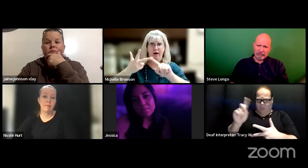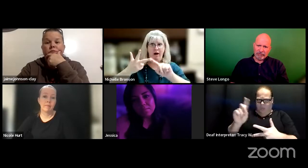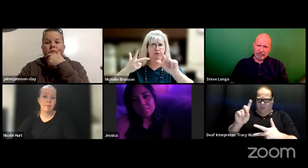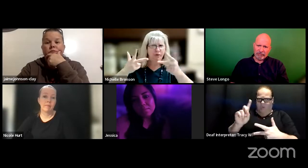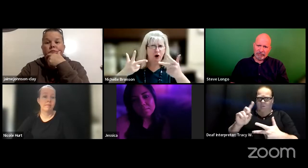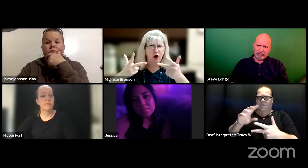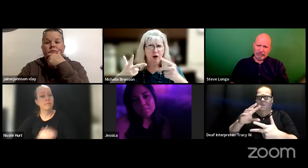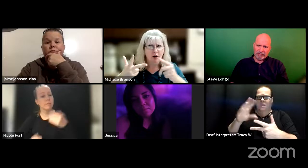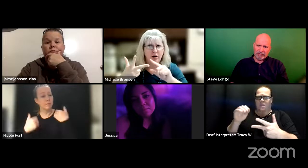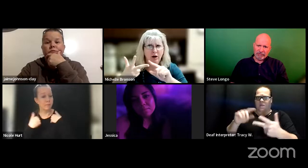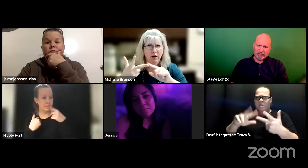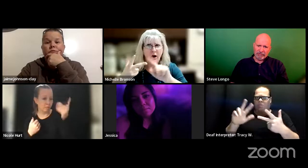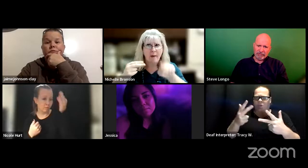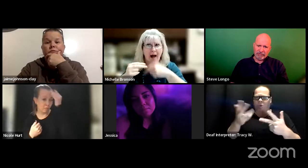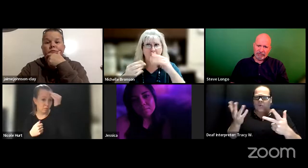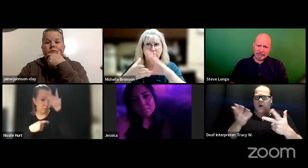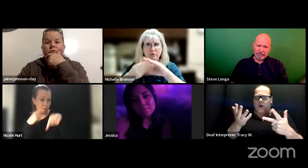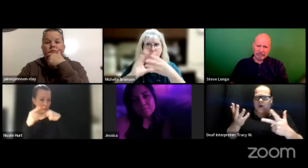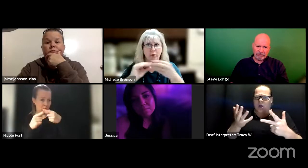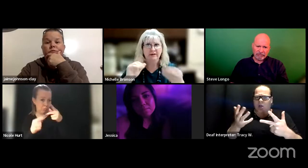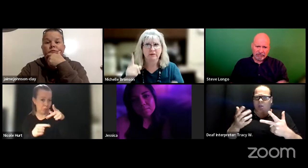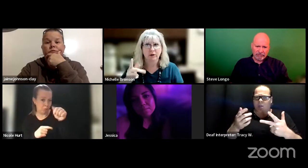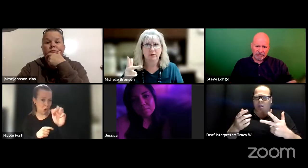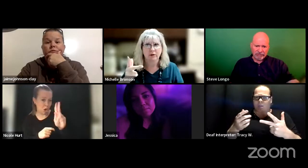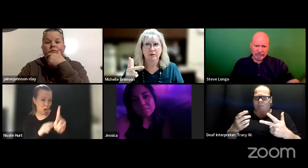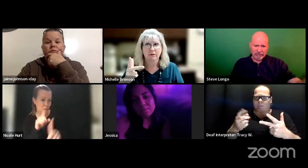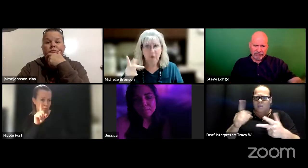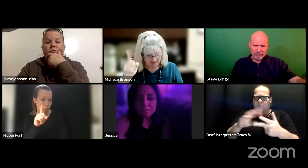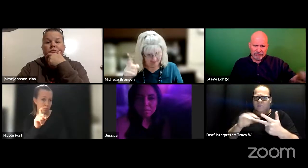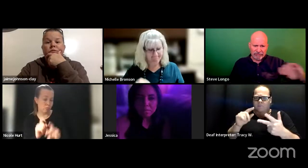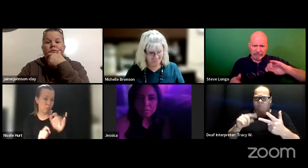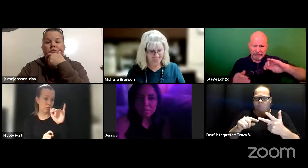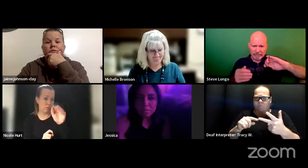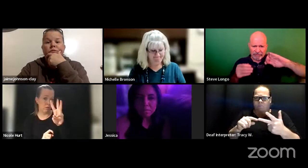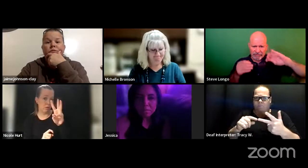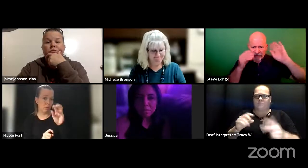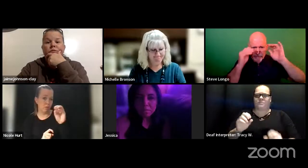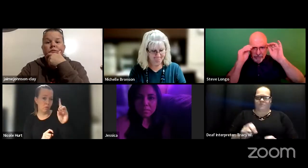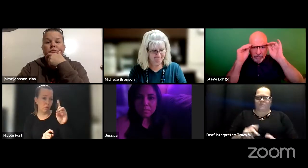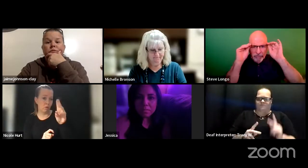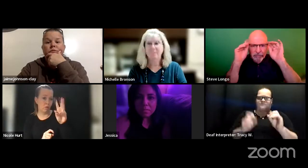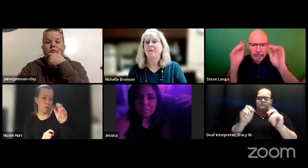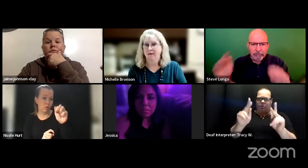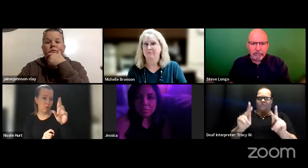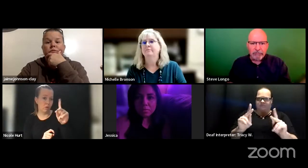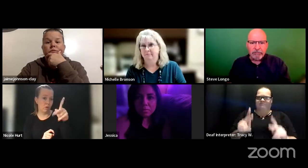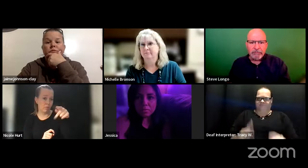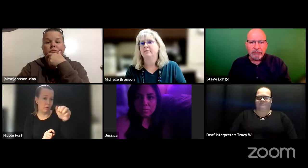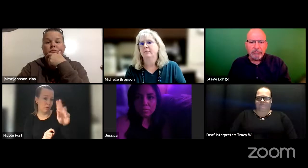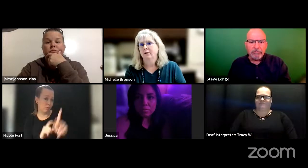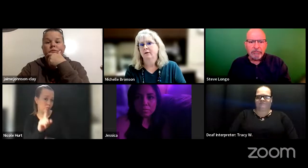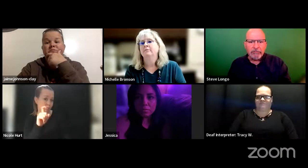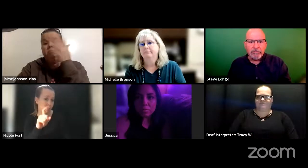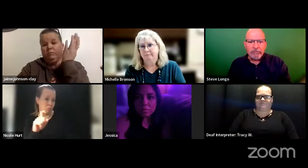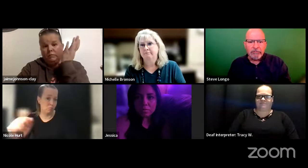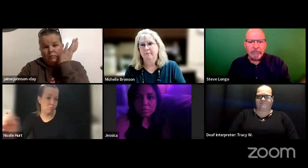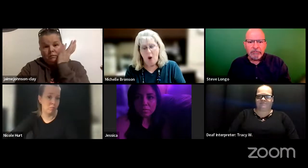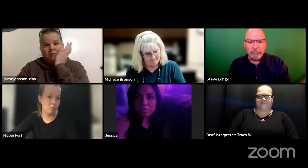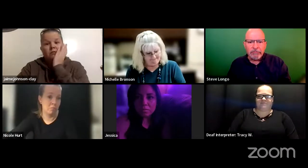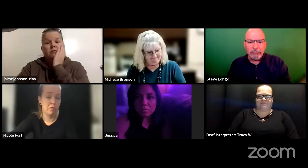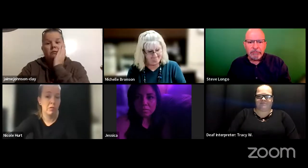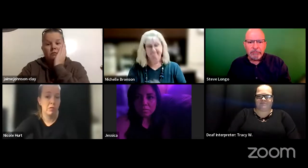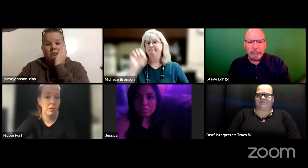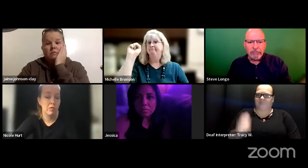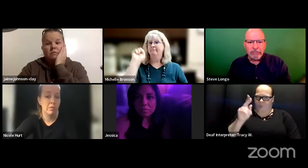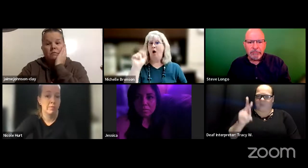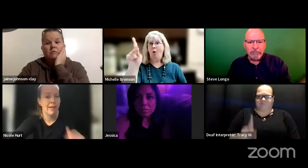and location. And then what was the third item? It was about Woodward